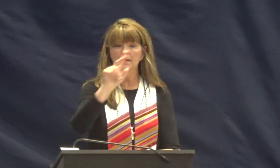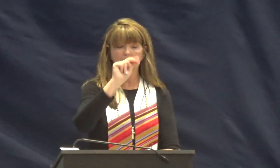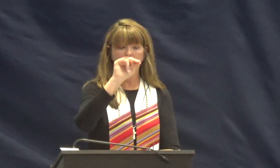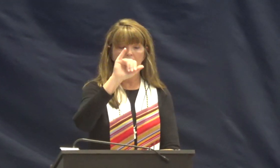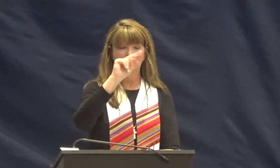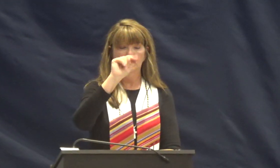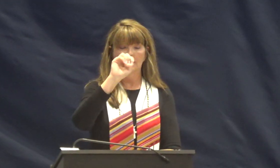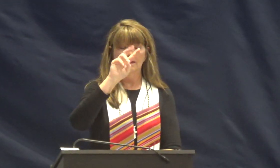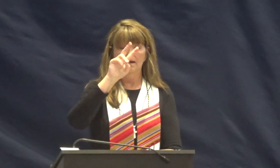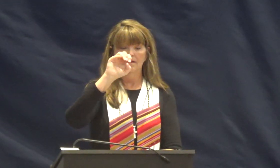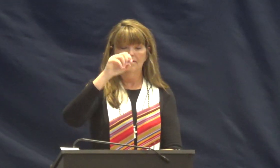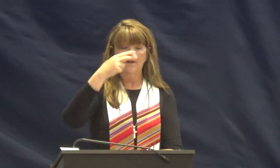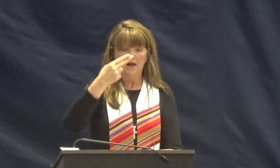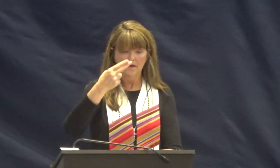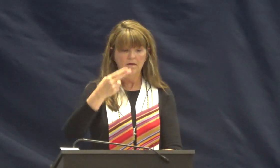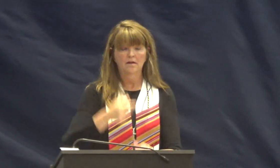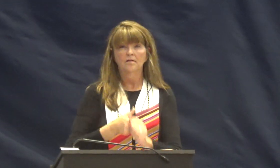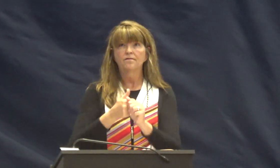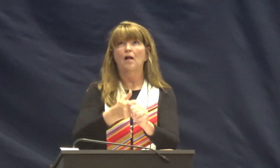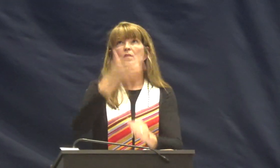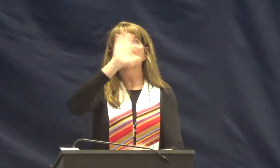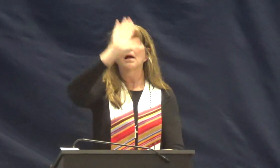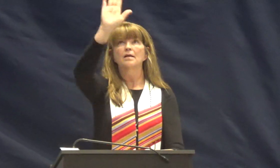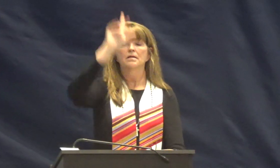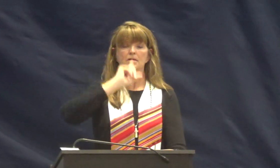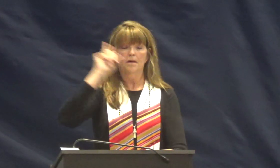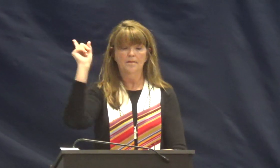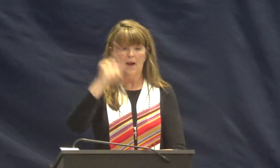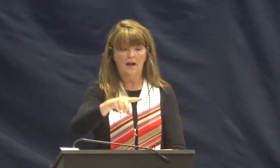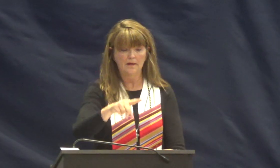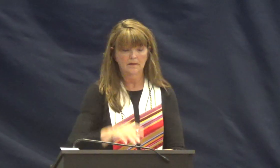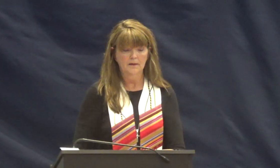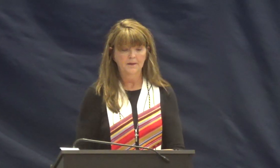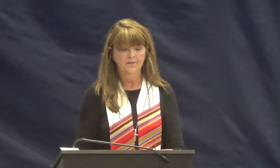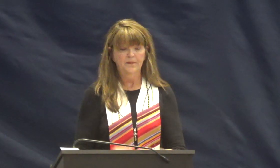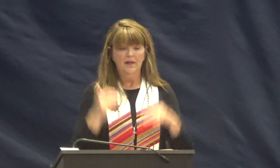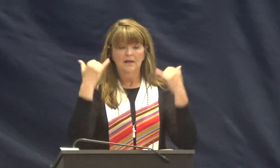So Jonah set out and went to Nineveh, according to the word of the Lord.